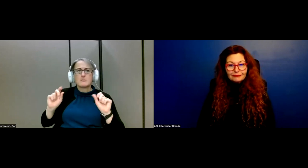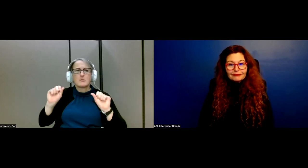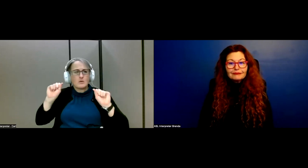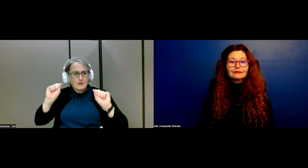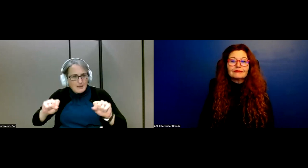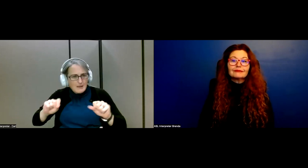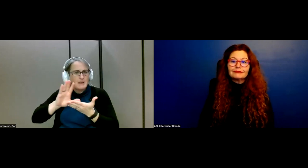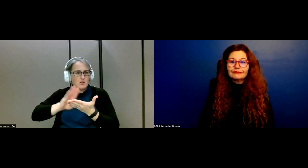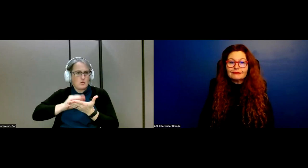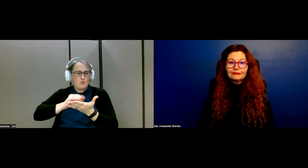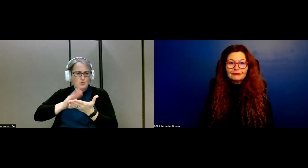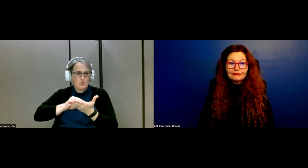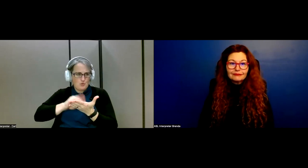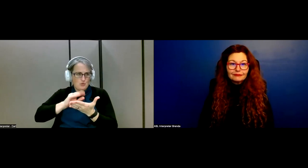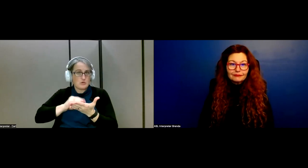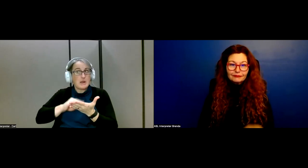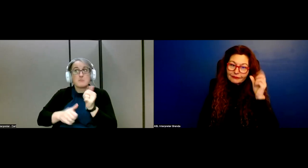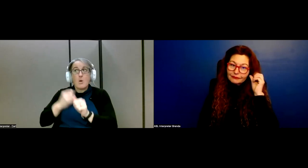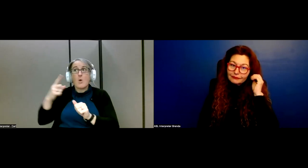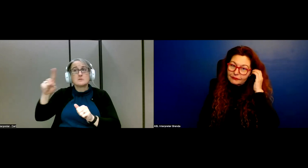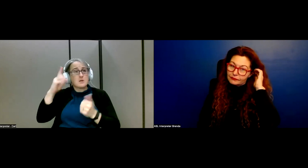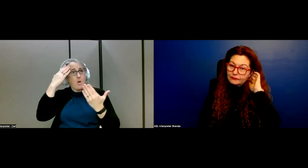hearing what kind of